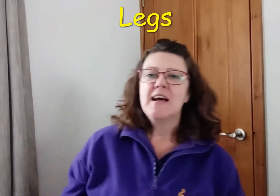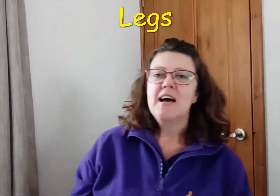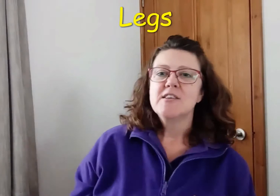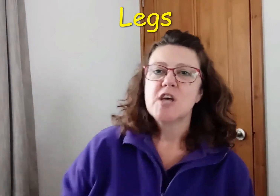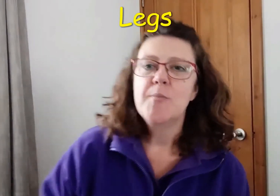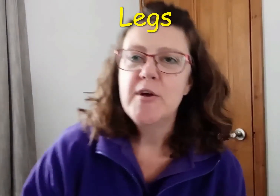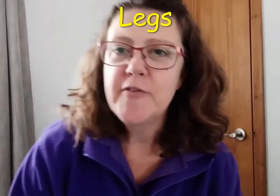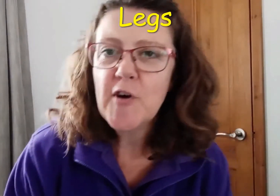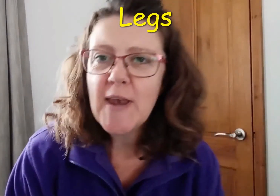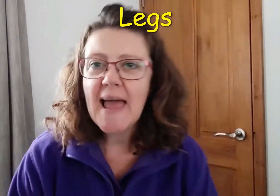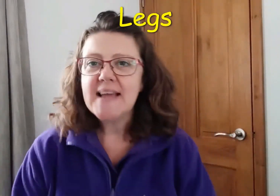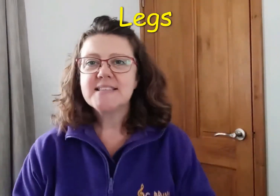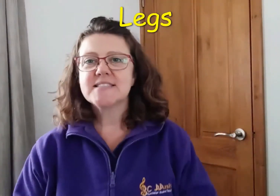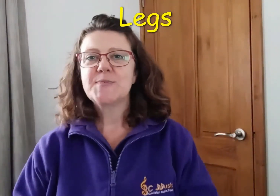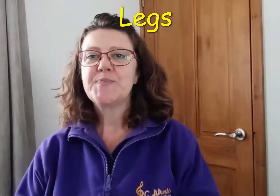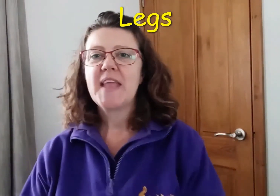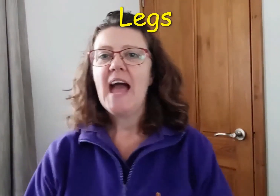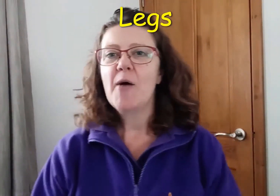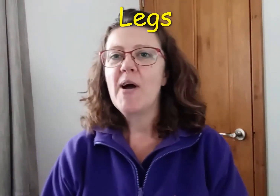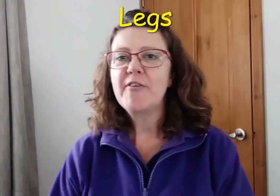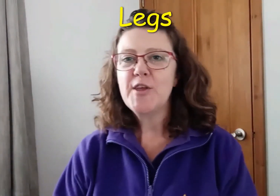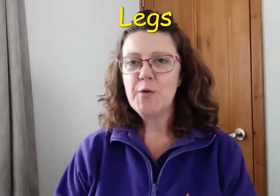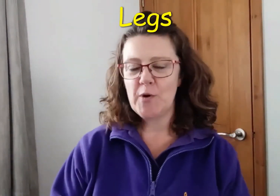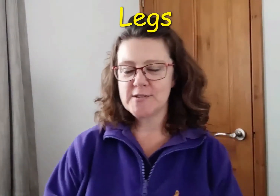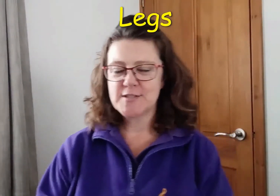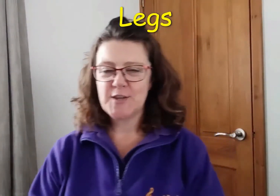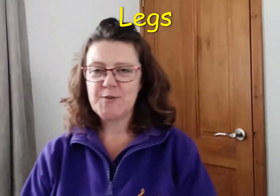how. So move your legs however you want to.